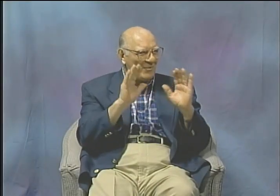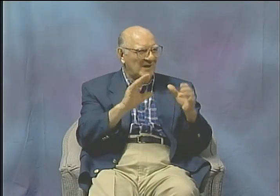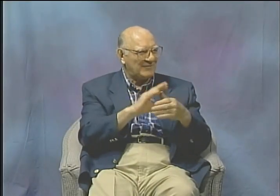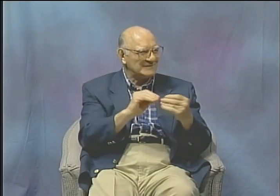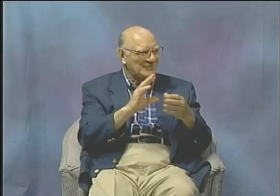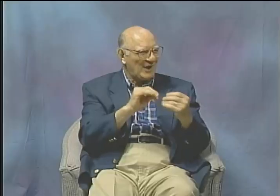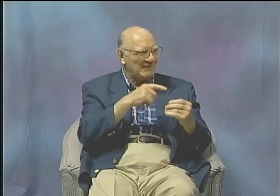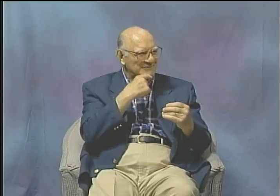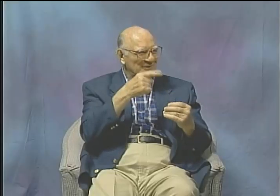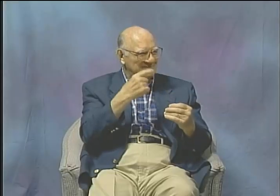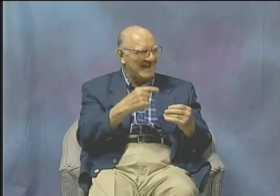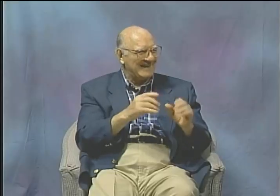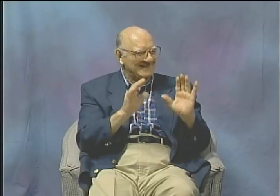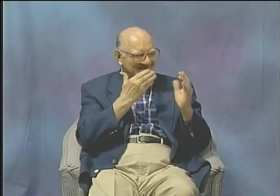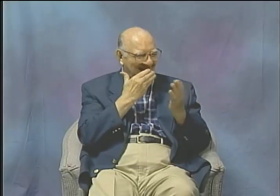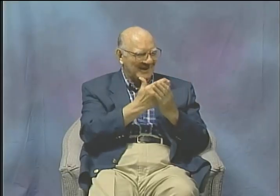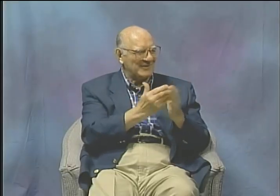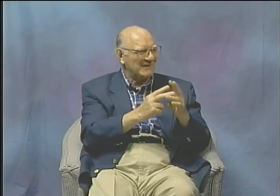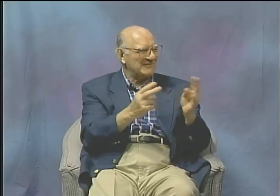wonderful stories to say. Thank you very much.